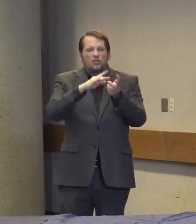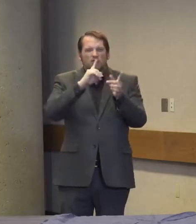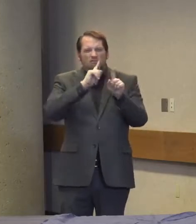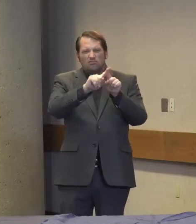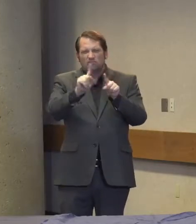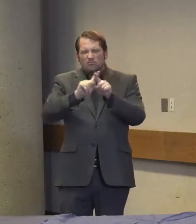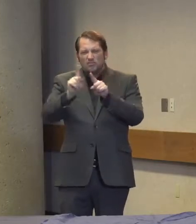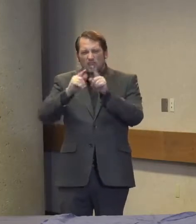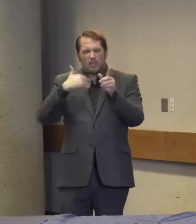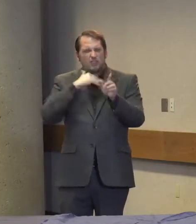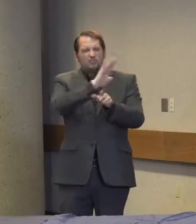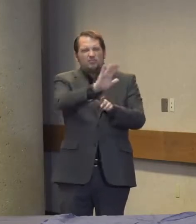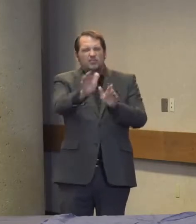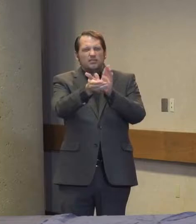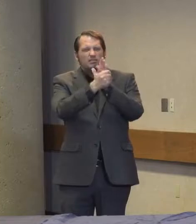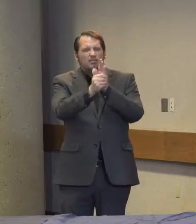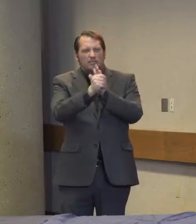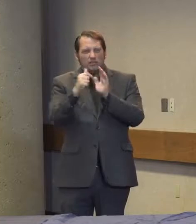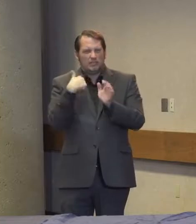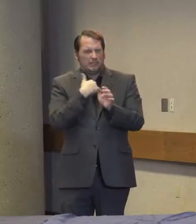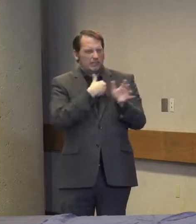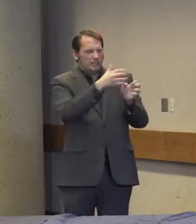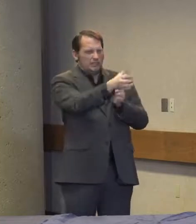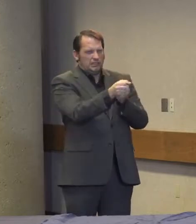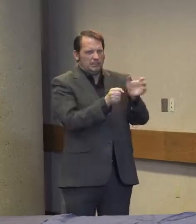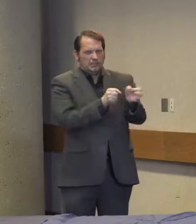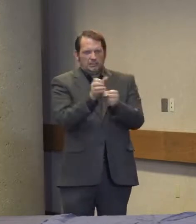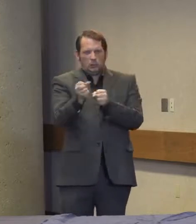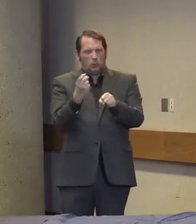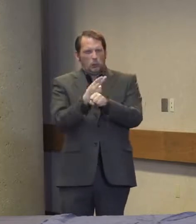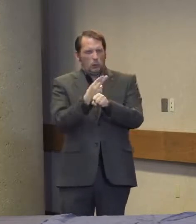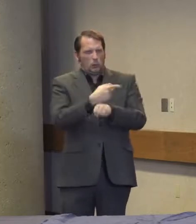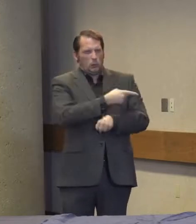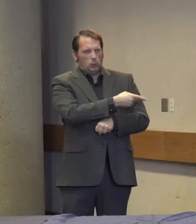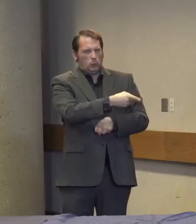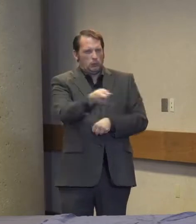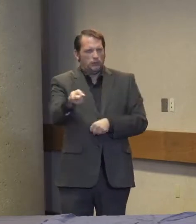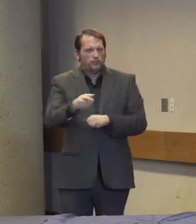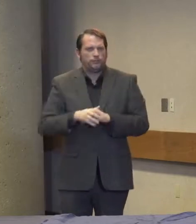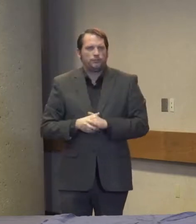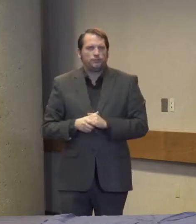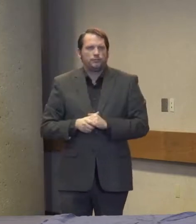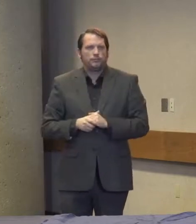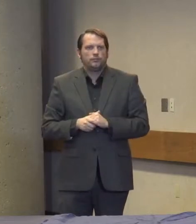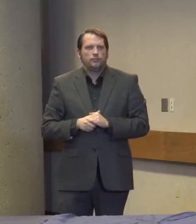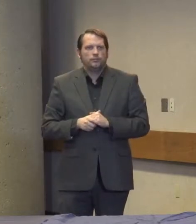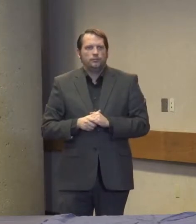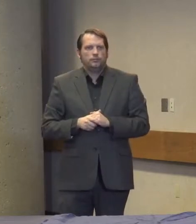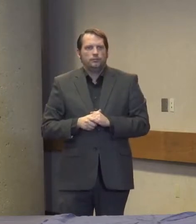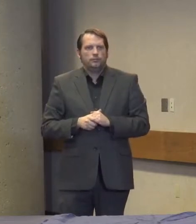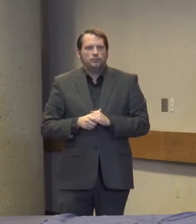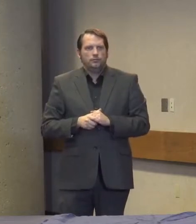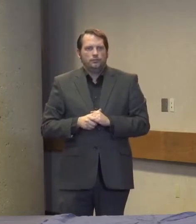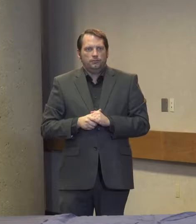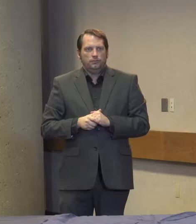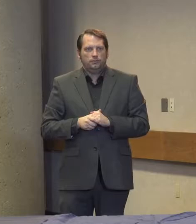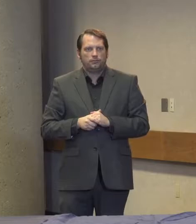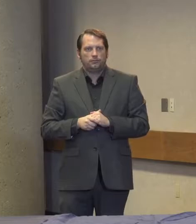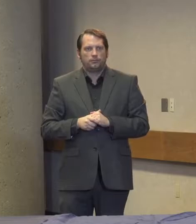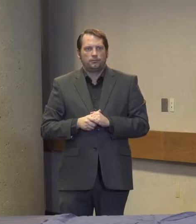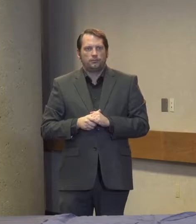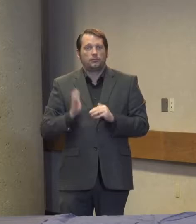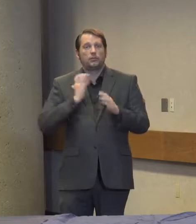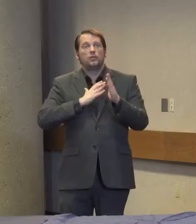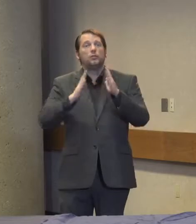to address the surge capacity issues that Dr. Gales alluded to. Our CERT team, our community emergency response team underneath our fire department,